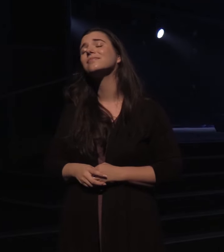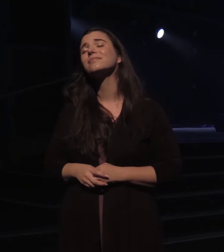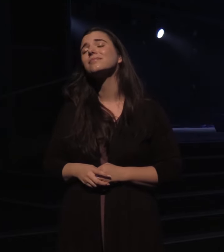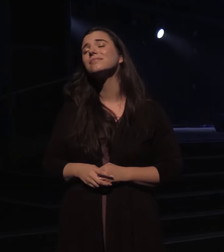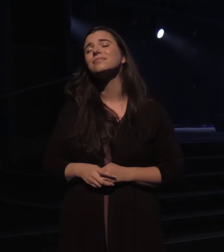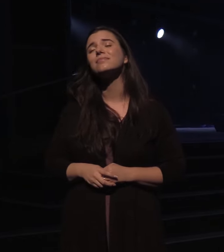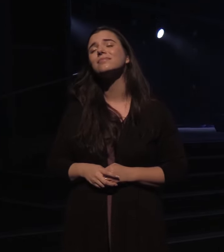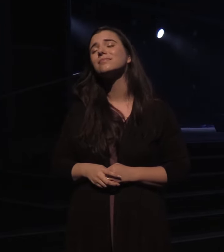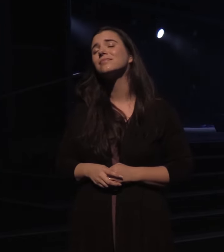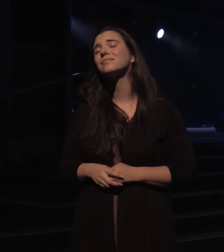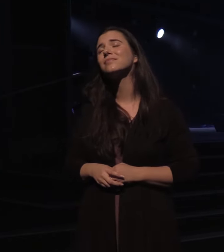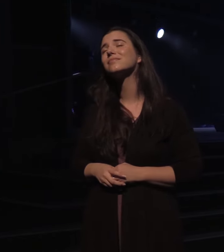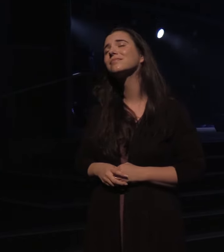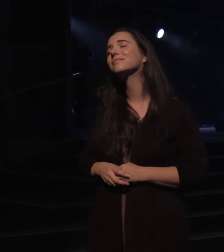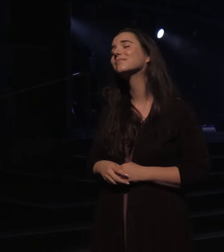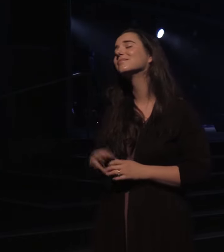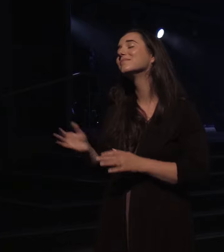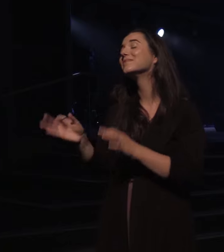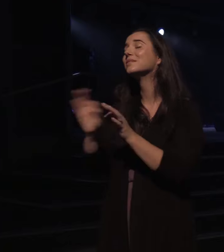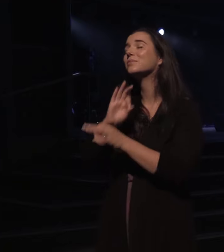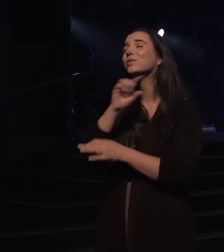With the Spirit of the Lord,